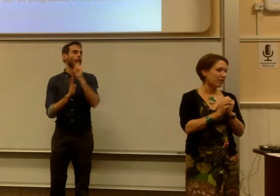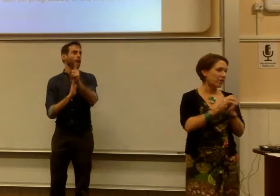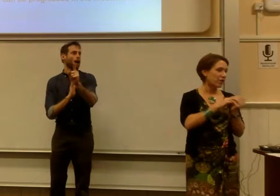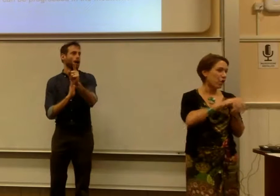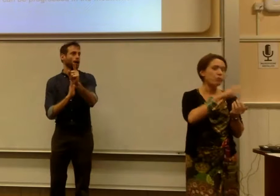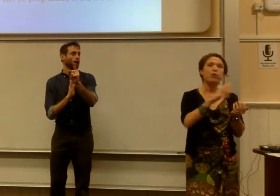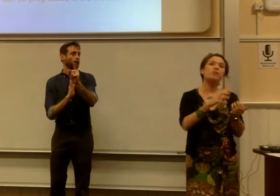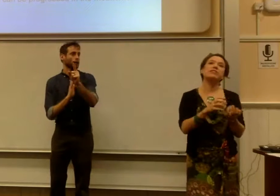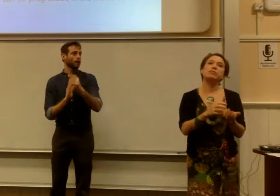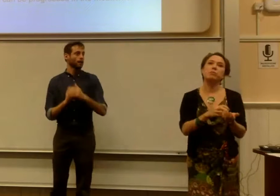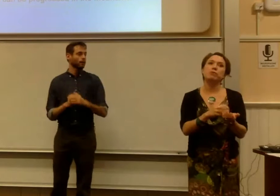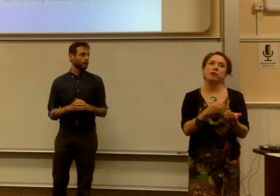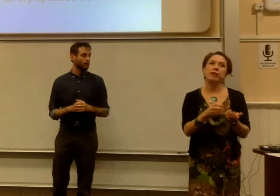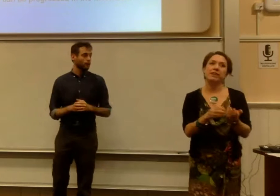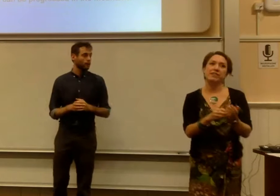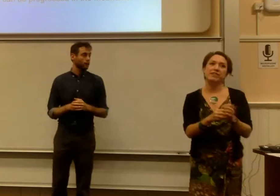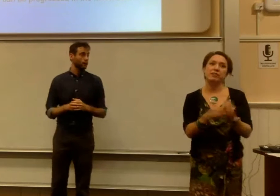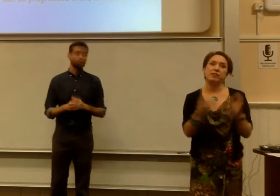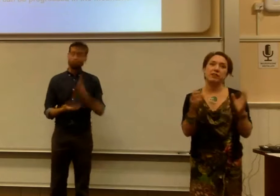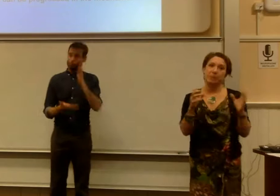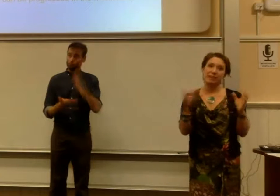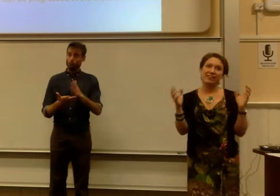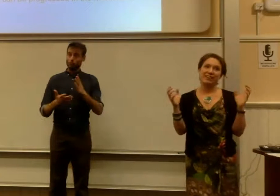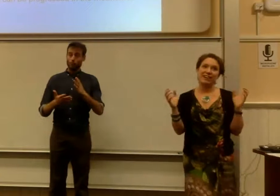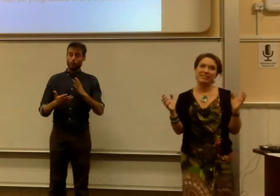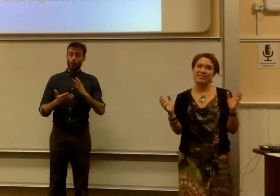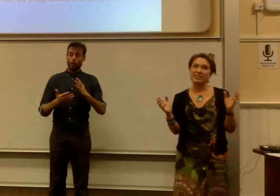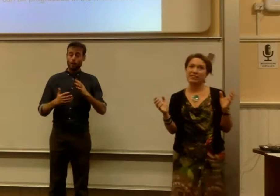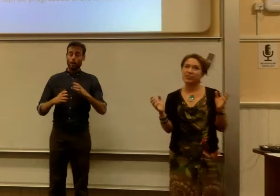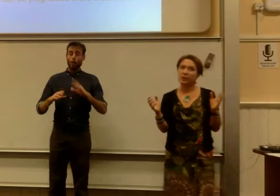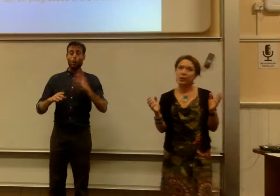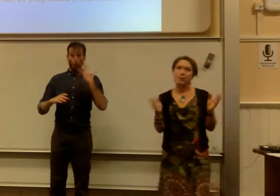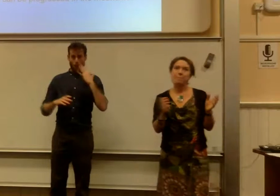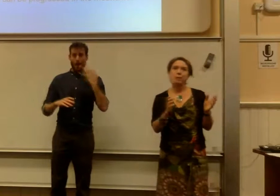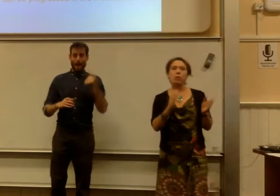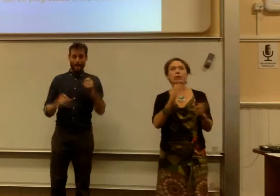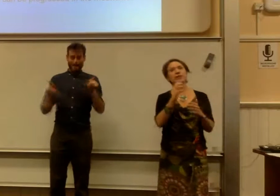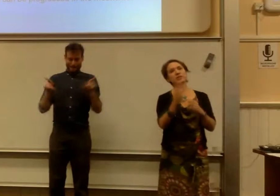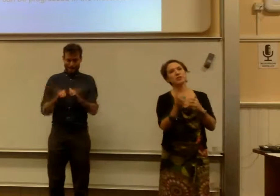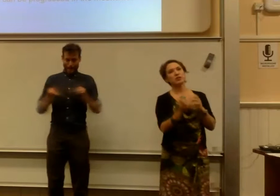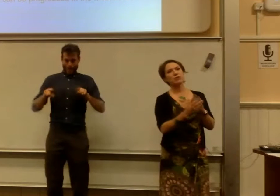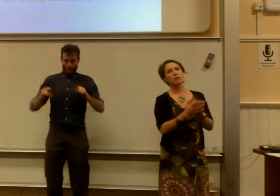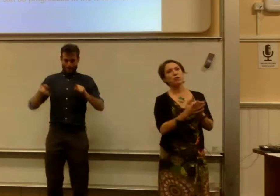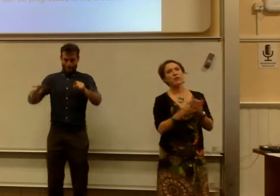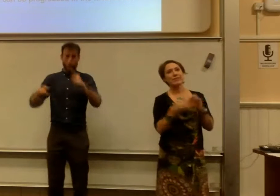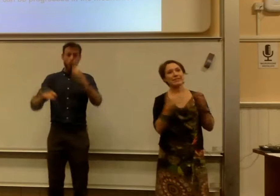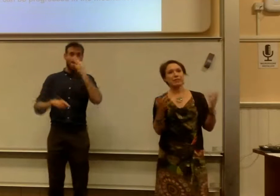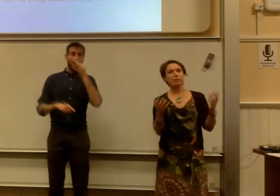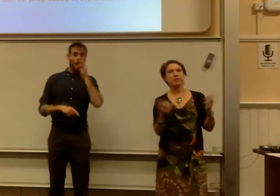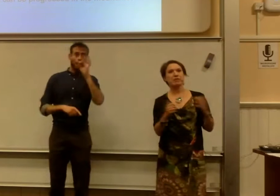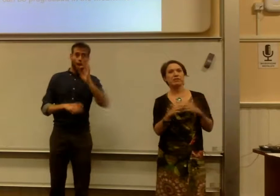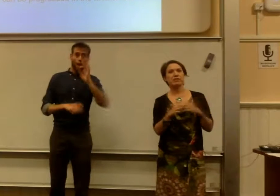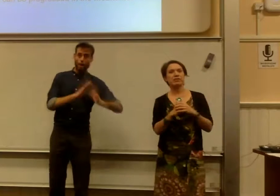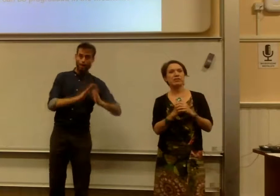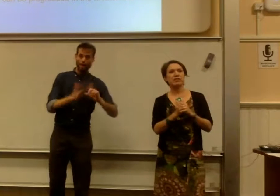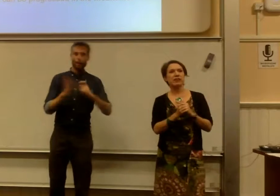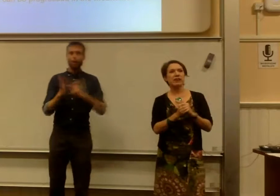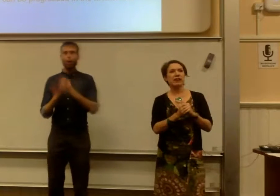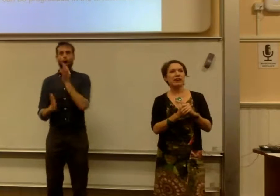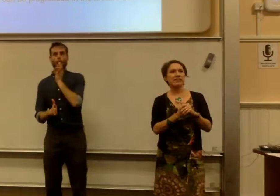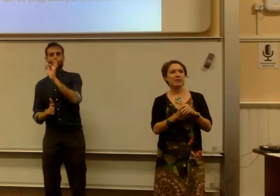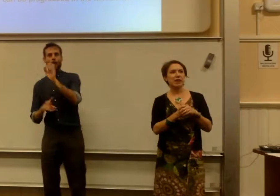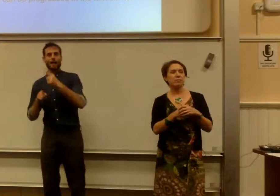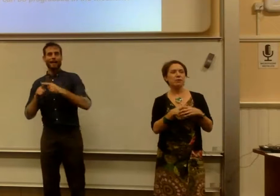In fact, the whole process will be fully accessible in BSL and in English. What we're going to do for the deaf BSL